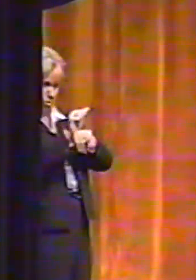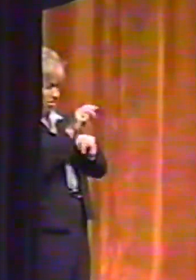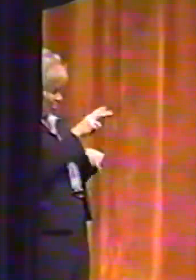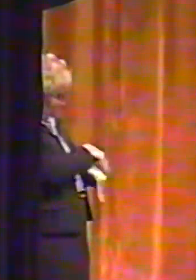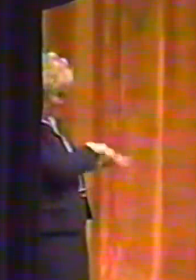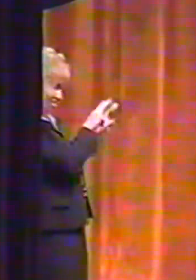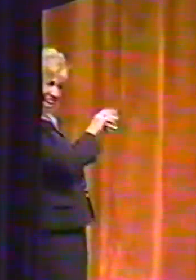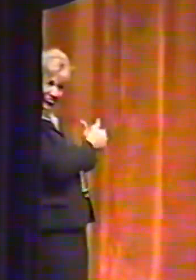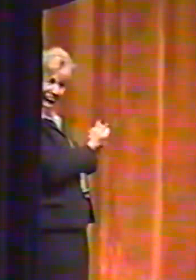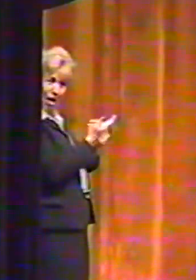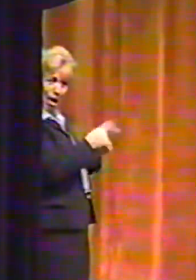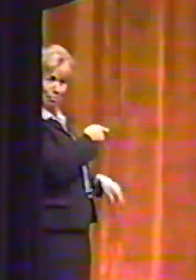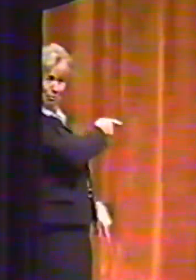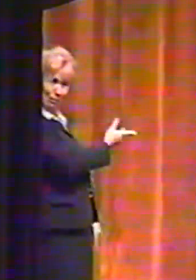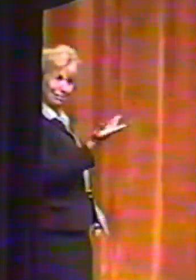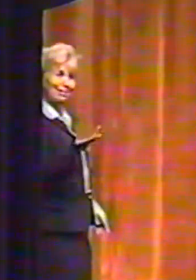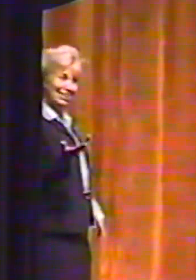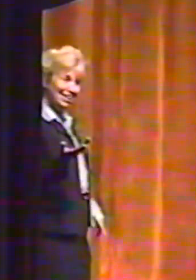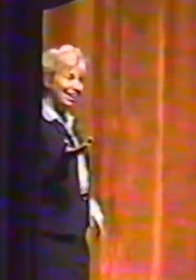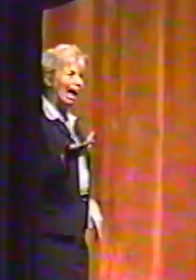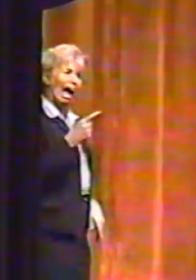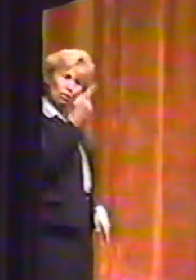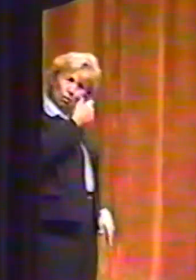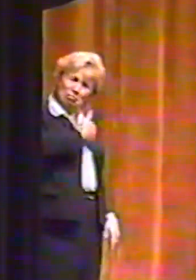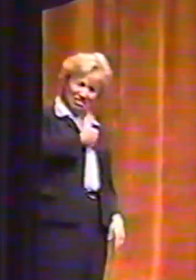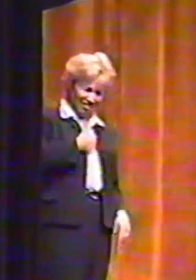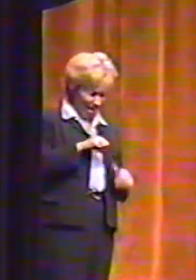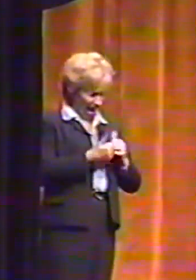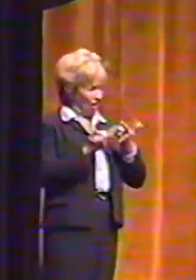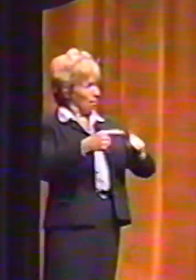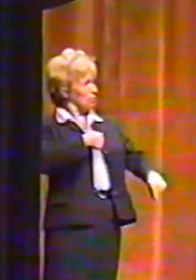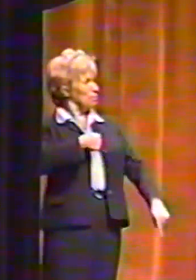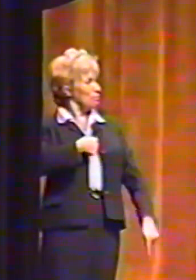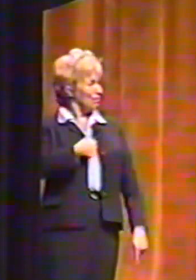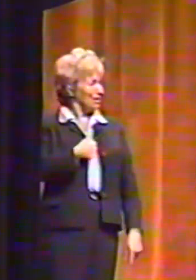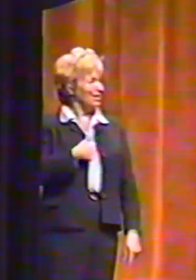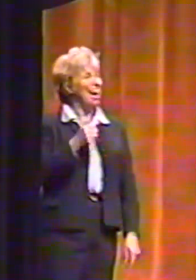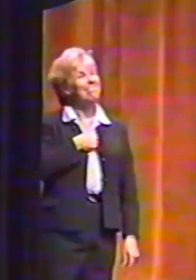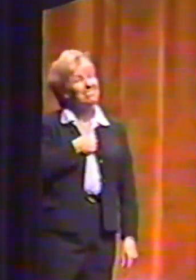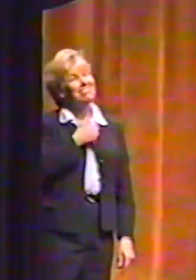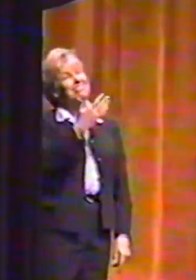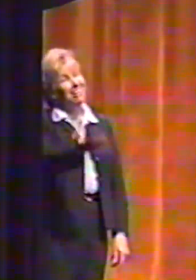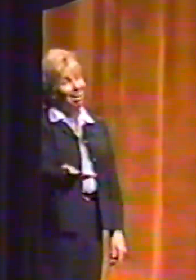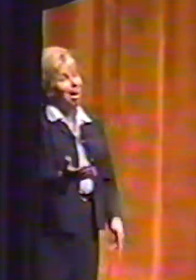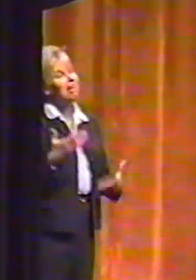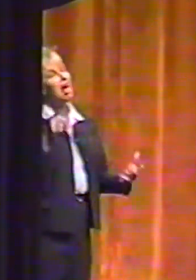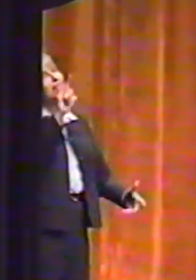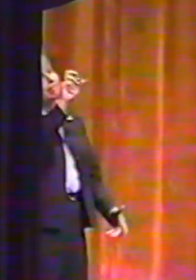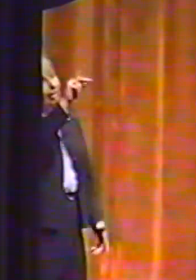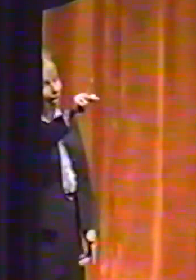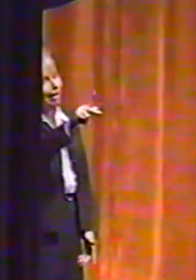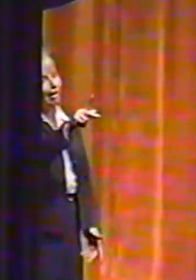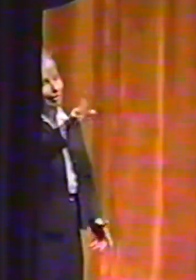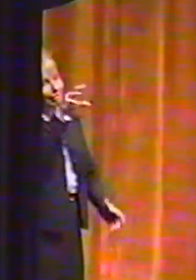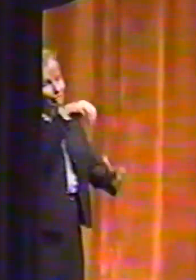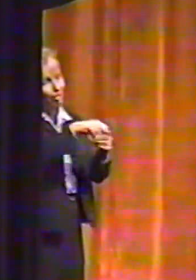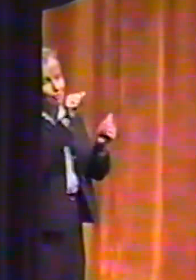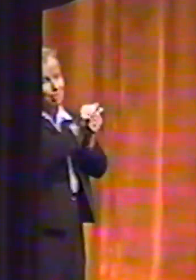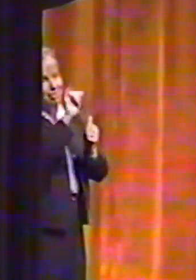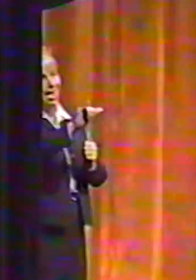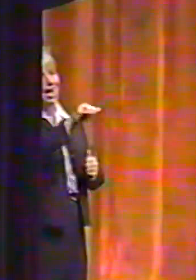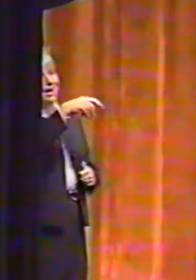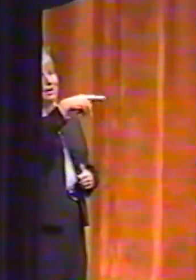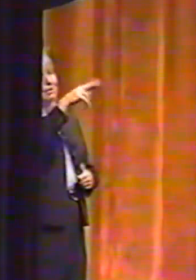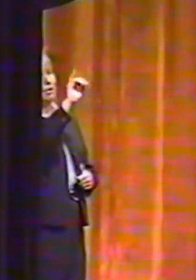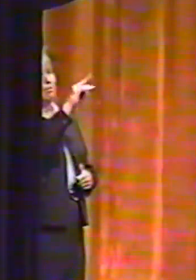you. And you wonder that yourself. And I gotta confess, there's a lot of luck involved in this. But what